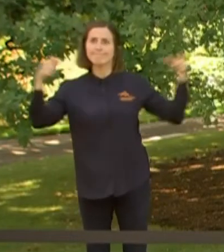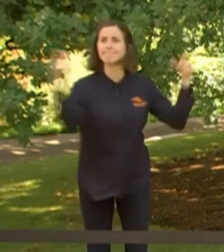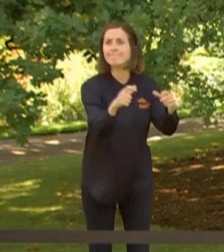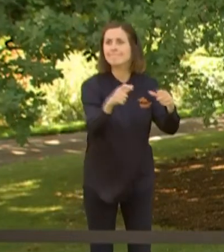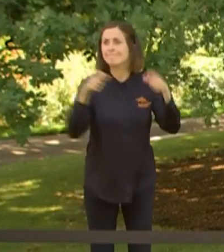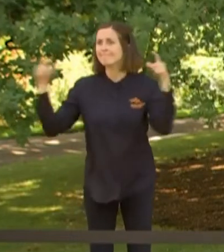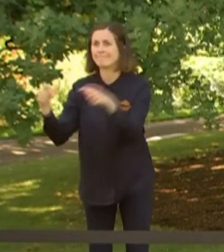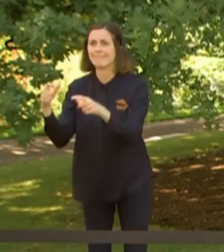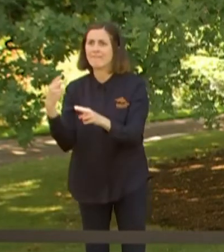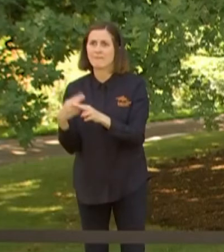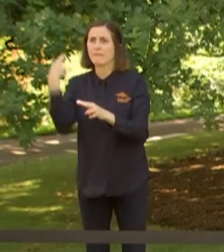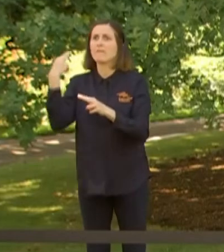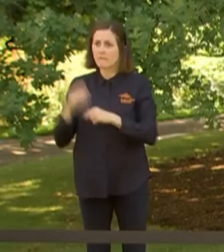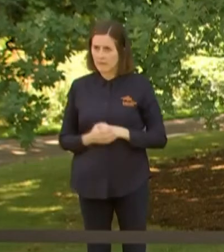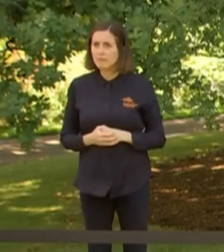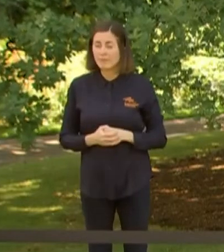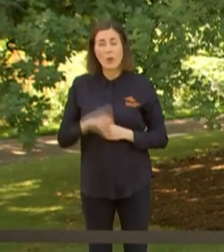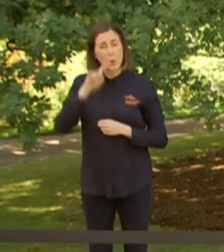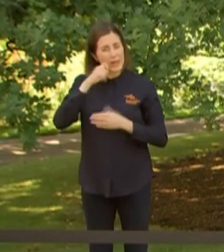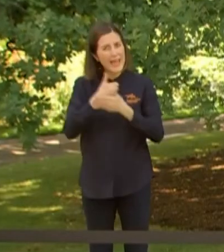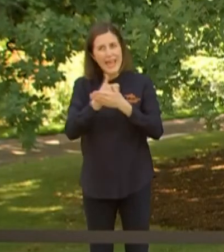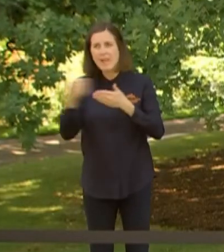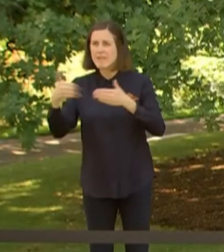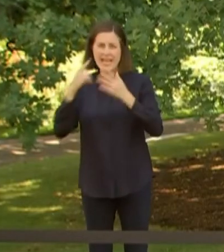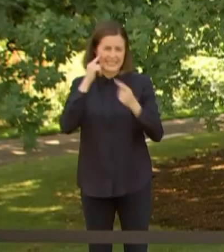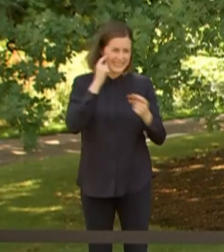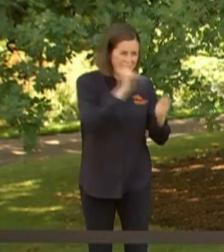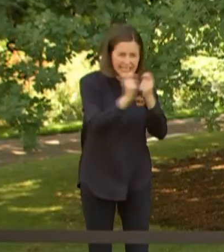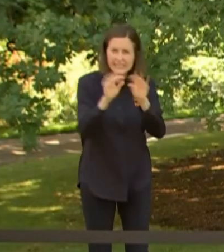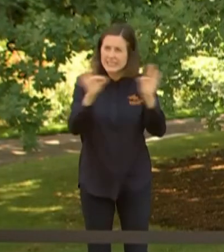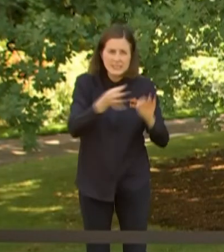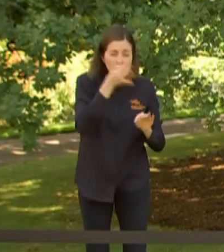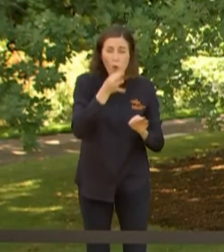possible. We will do daily testing of all staff. This